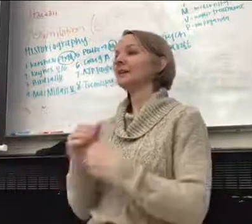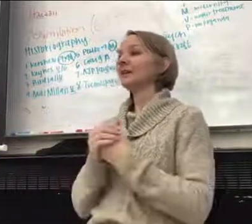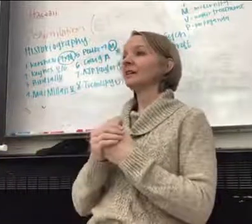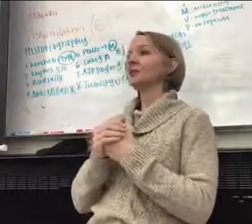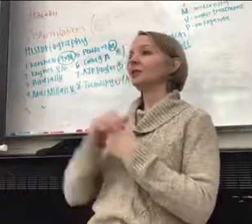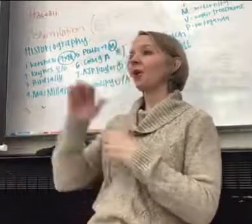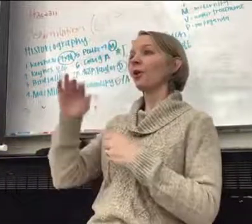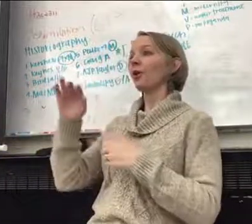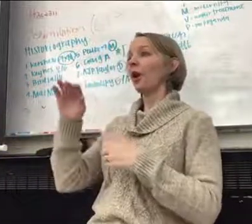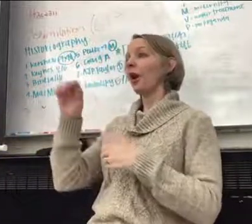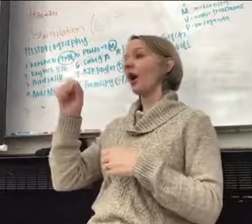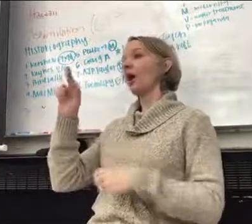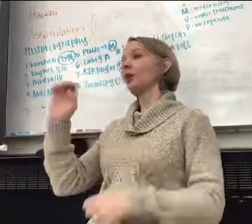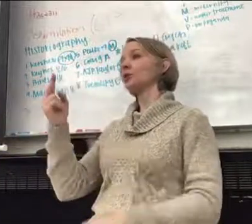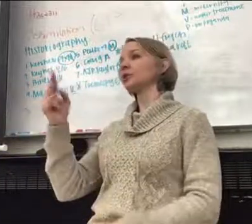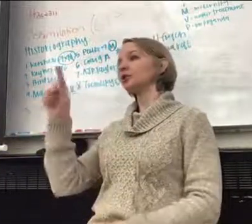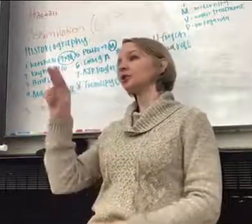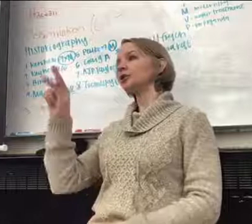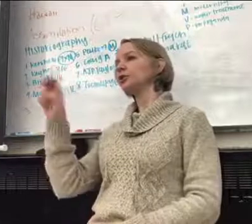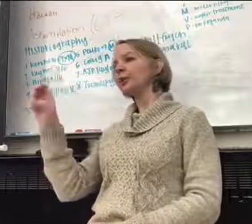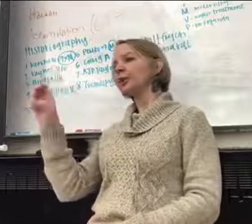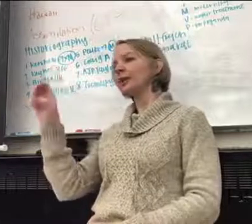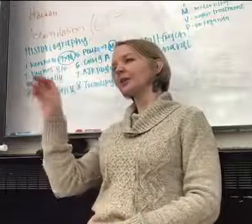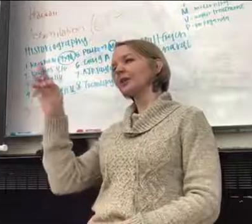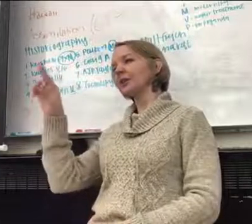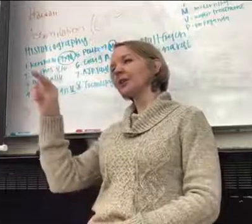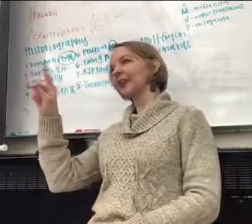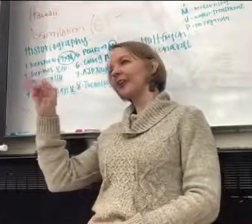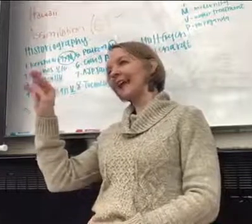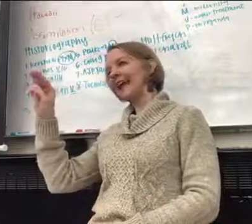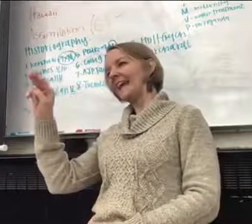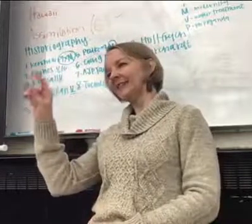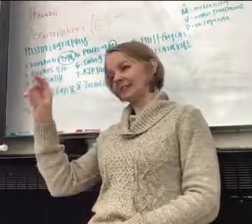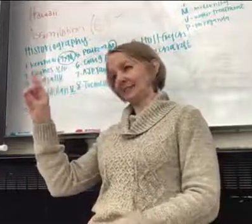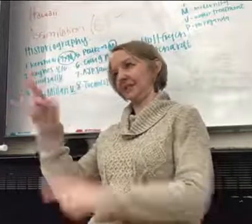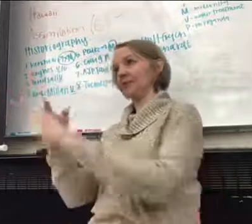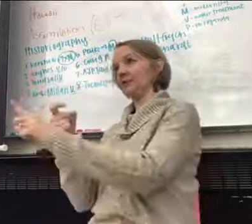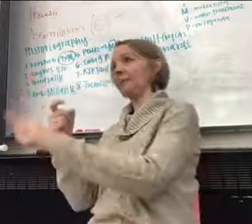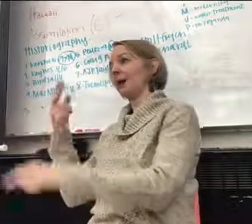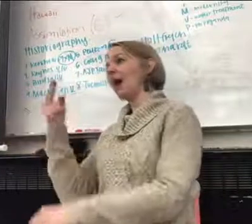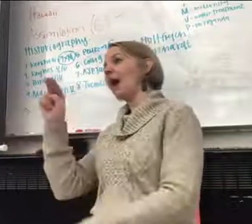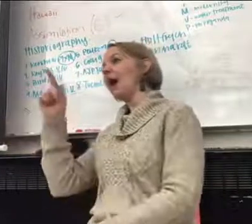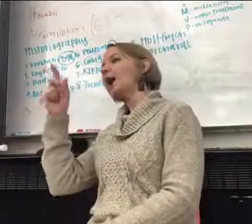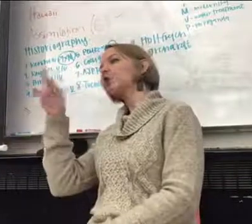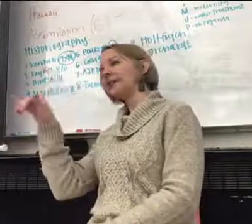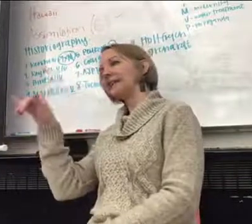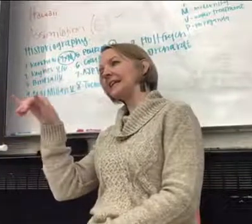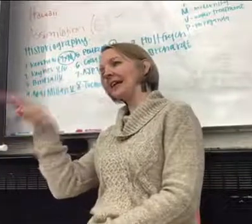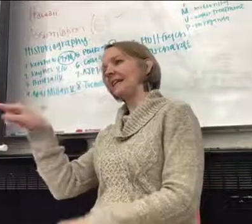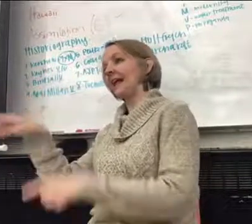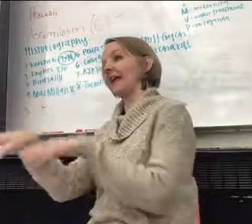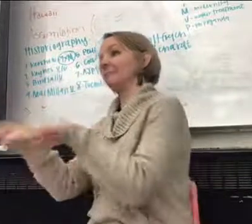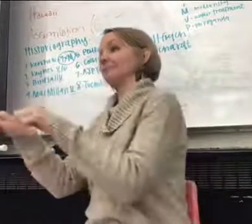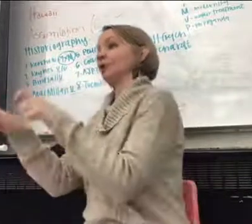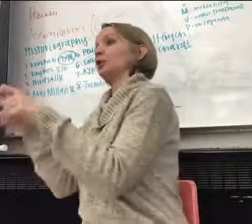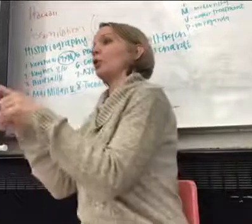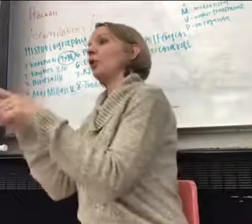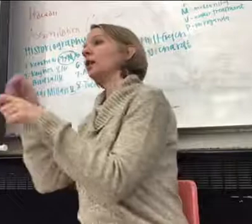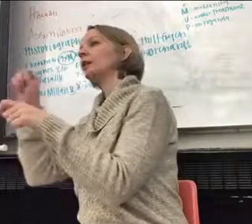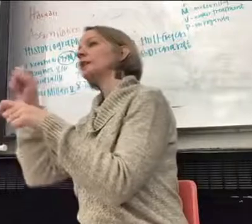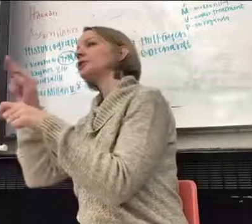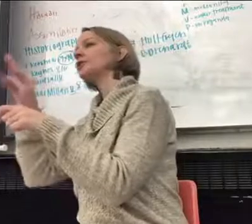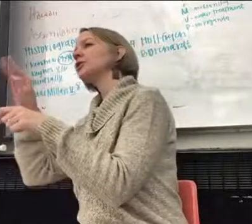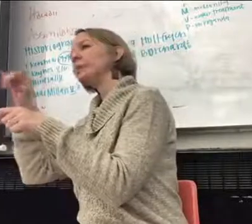Franz Ferdinand is from Austria-Hungary. Austria-Hungary has control over a smaller country called Serbia. Now the problem